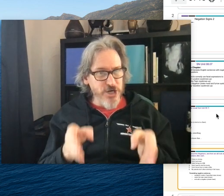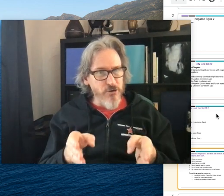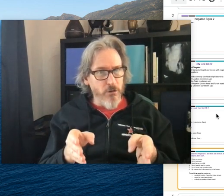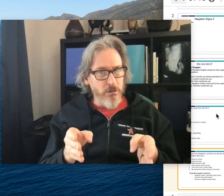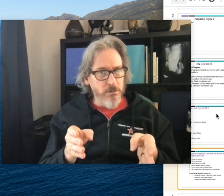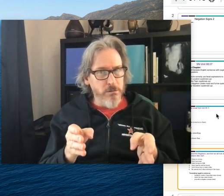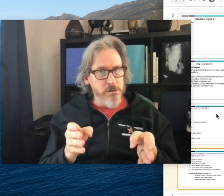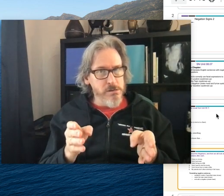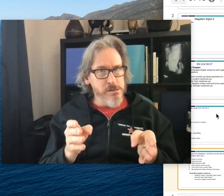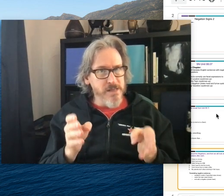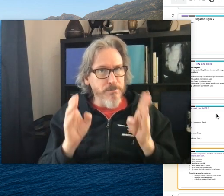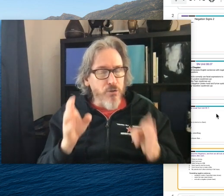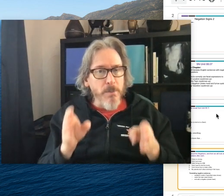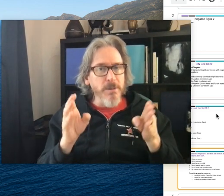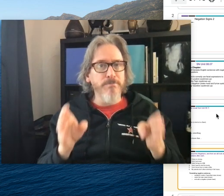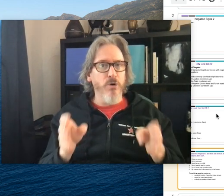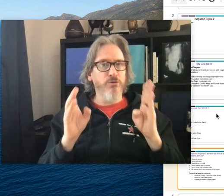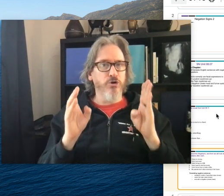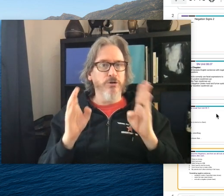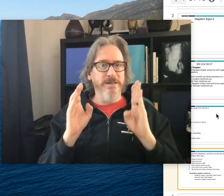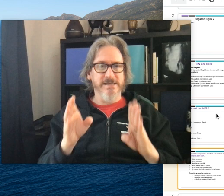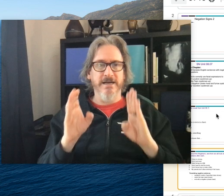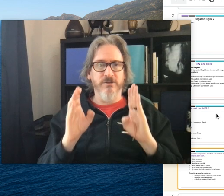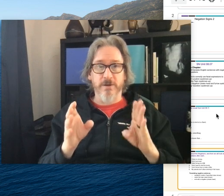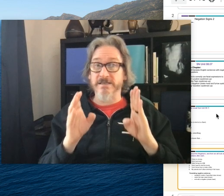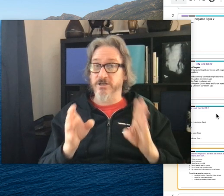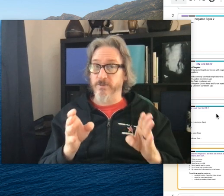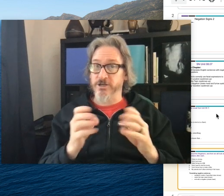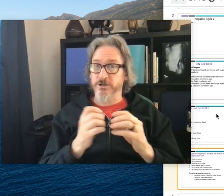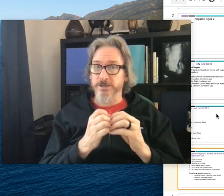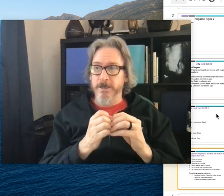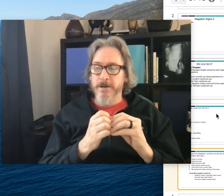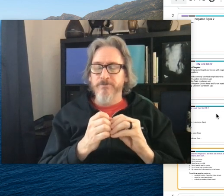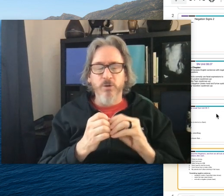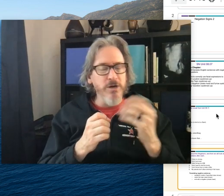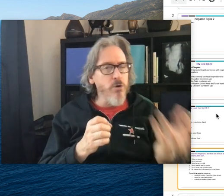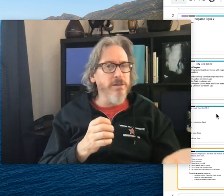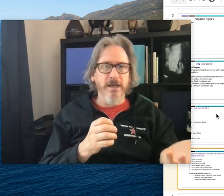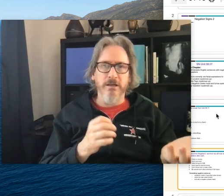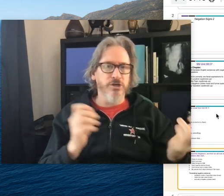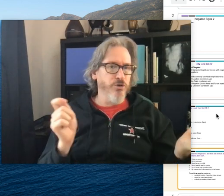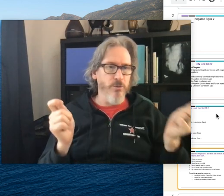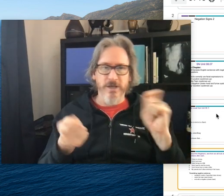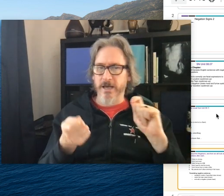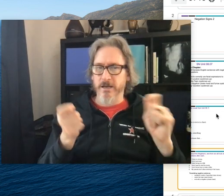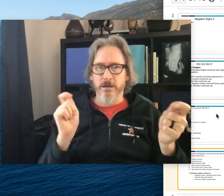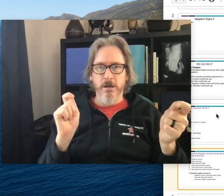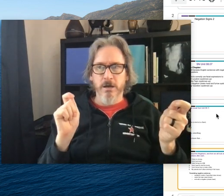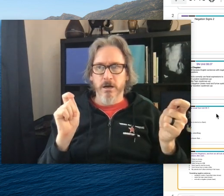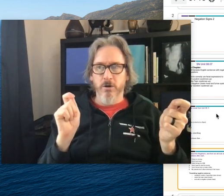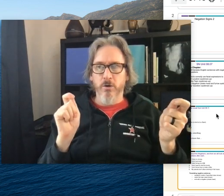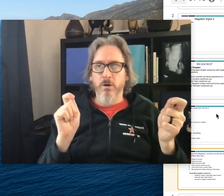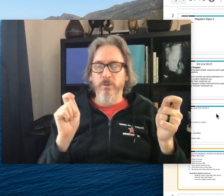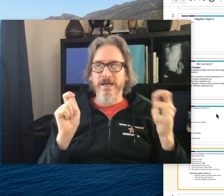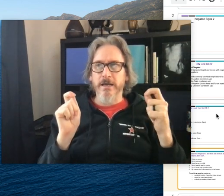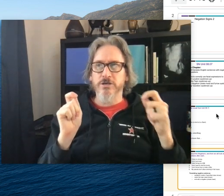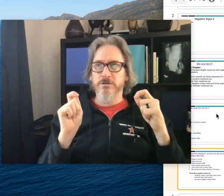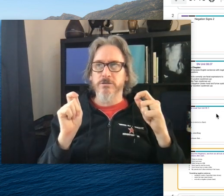in general, they probably both could be signed in the right situations. We know with English that we can